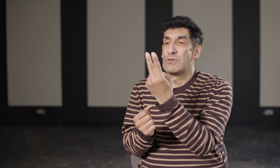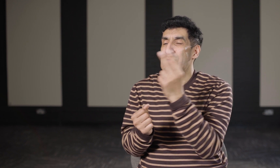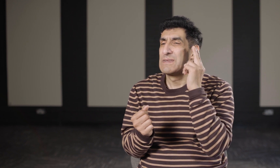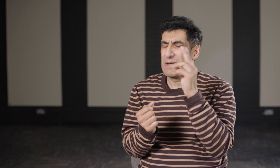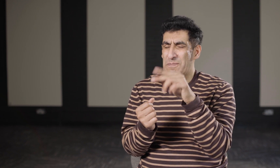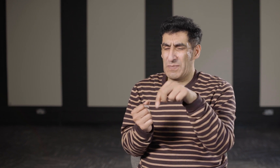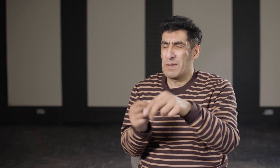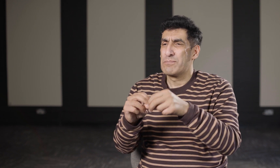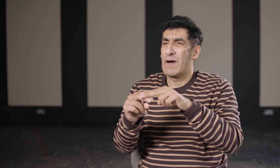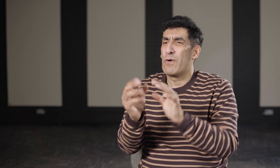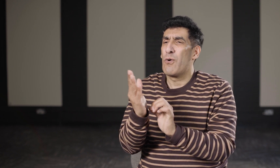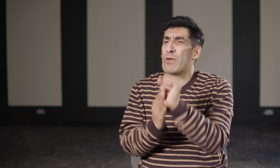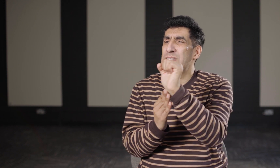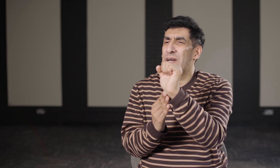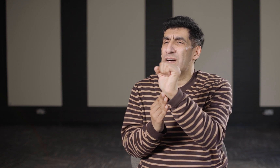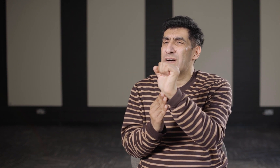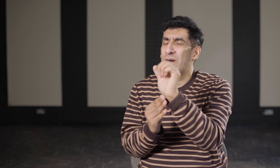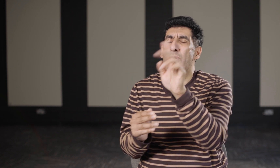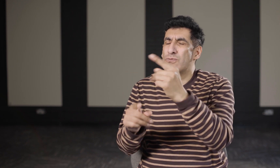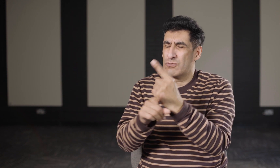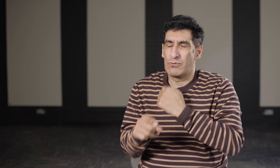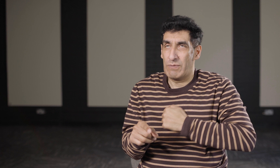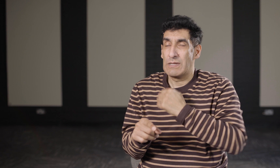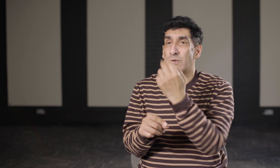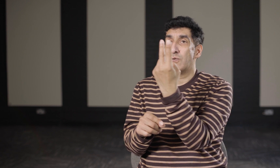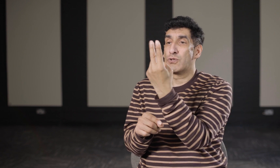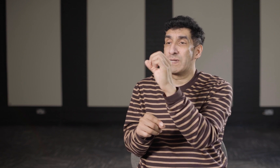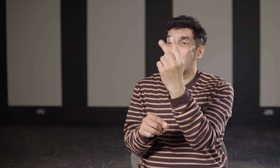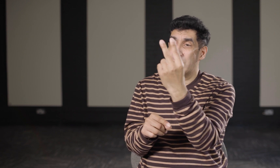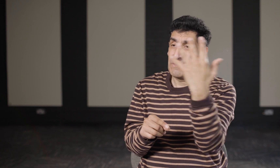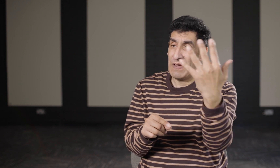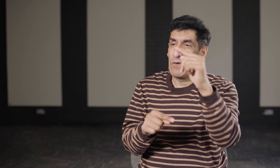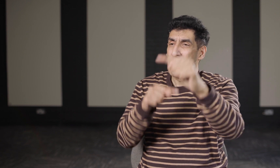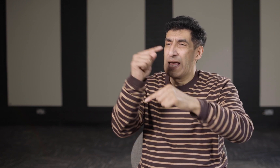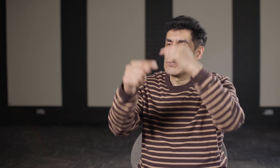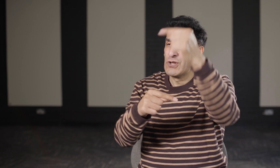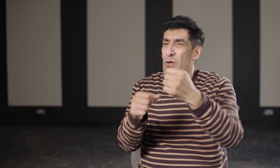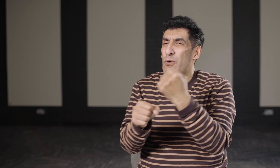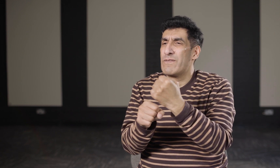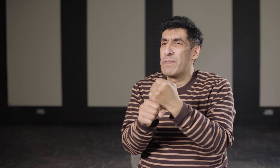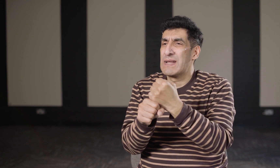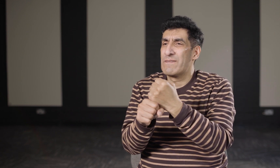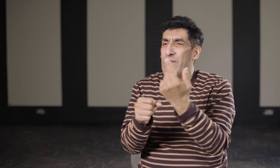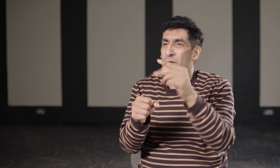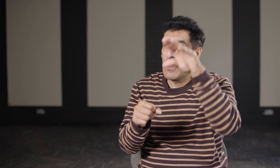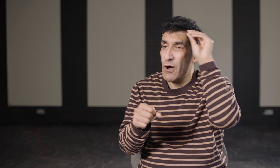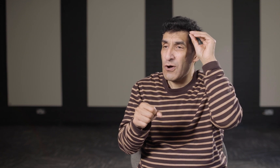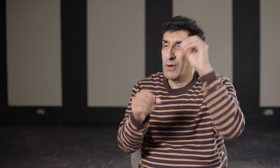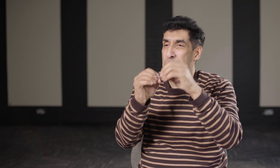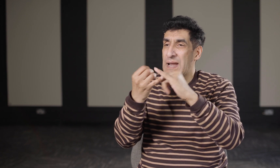curriculum now through years of campaigning, and this should be implemented in September 2025.